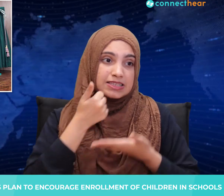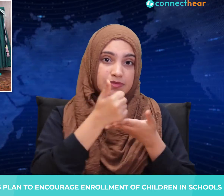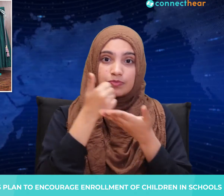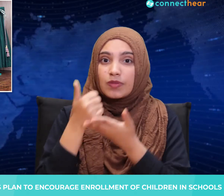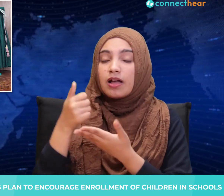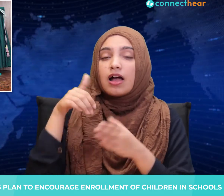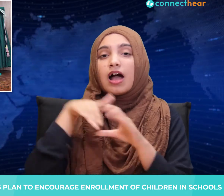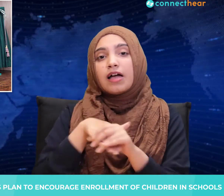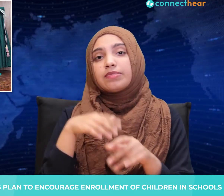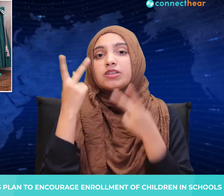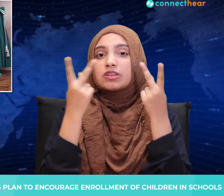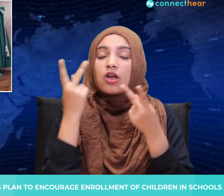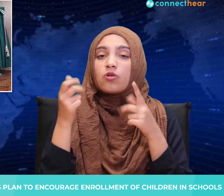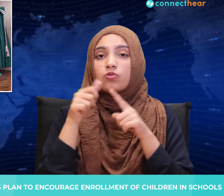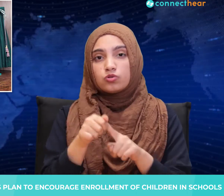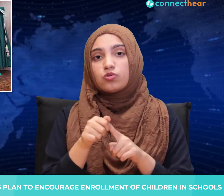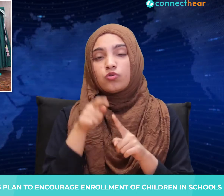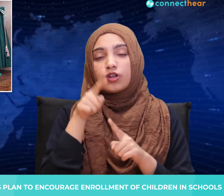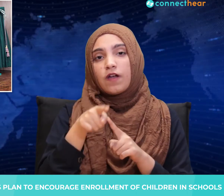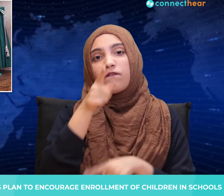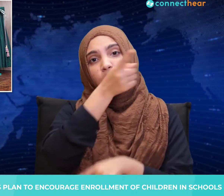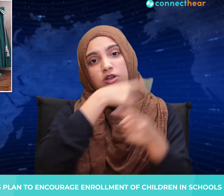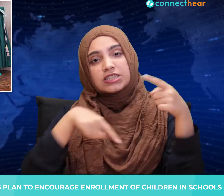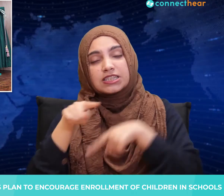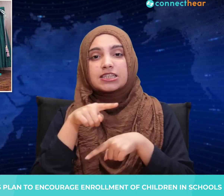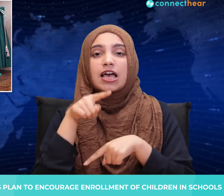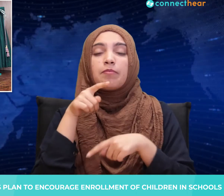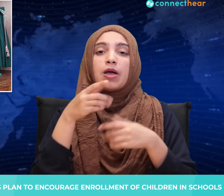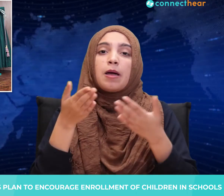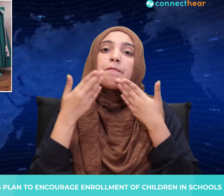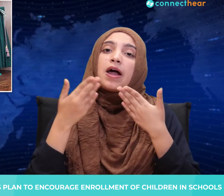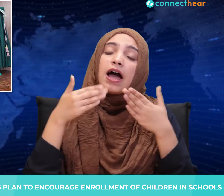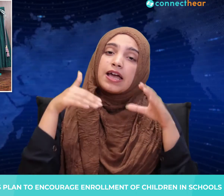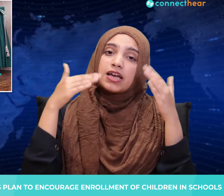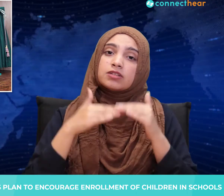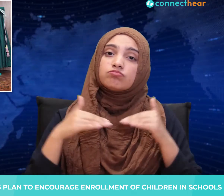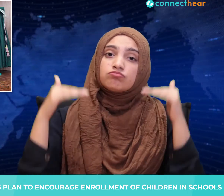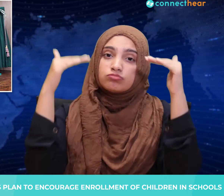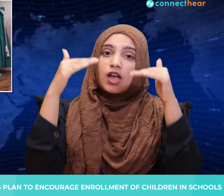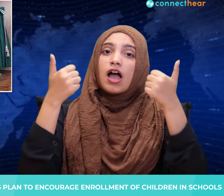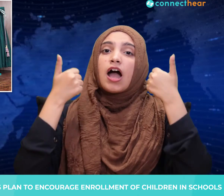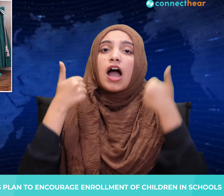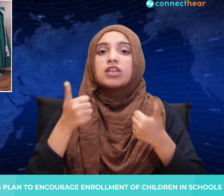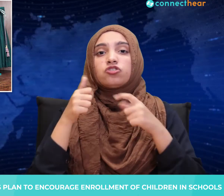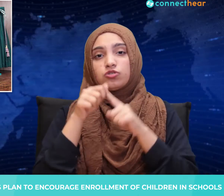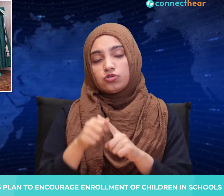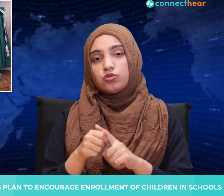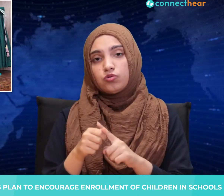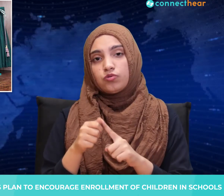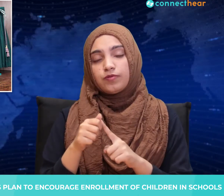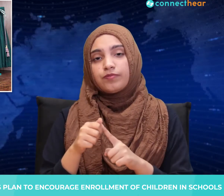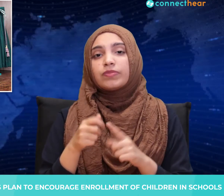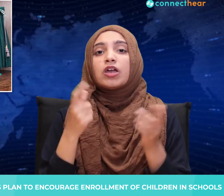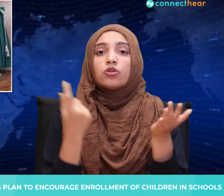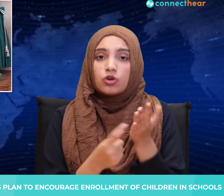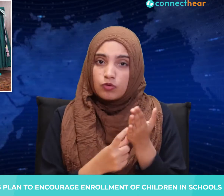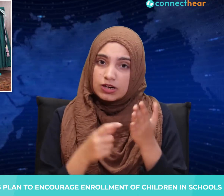the Federation, besides ensuring a higher standard of education in universities being run with